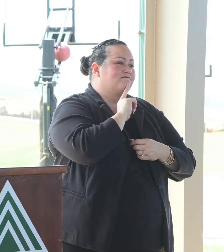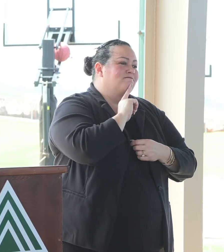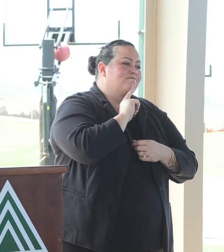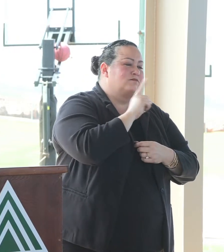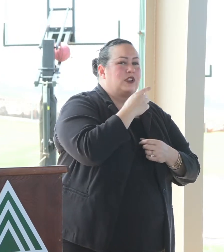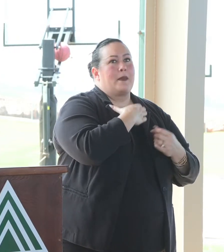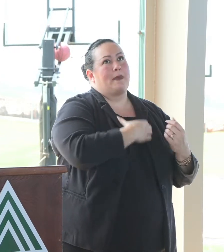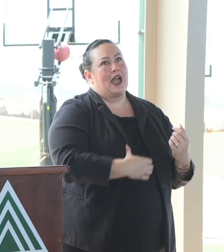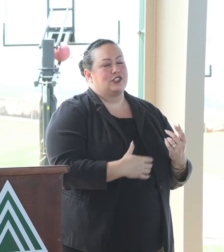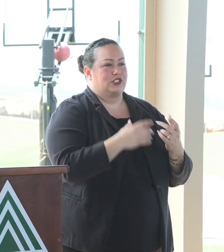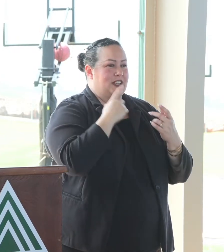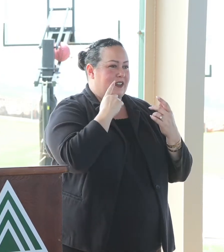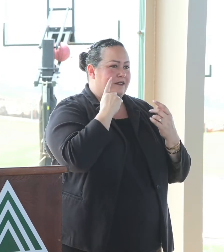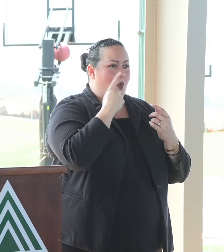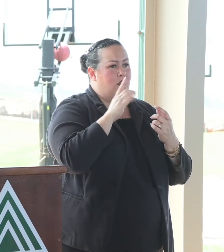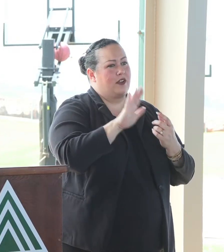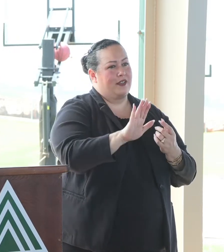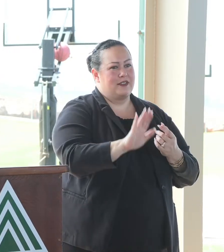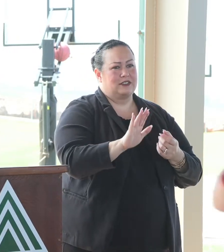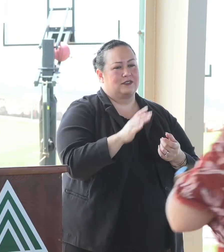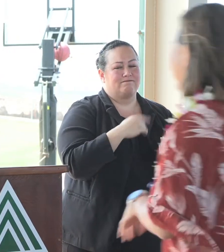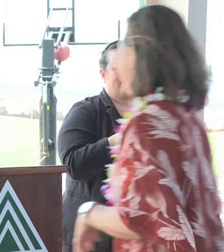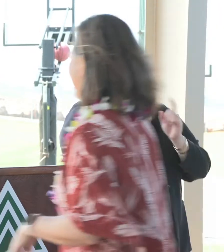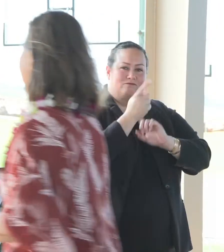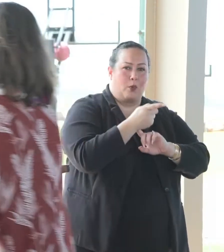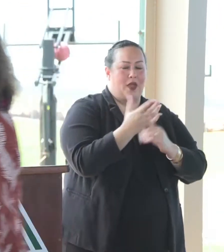this moment. So I wanted to have her up here first.